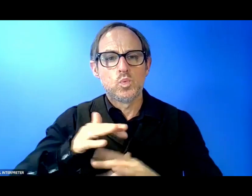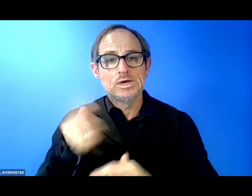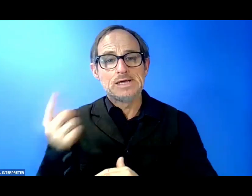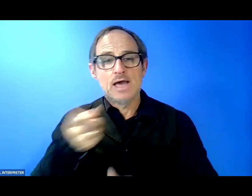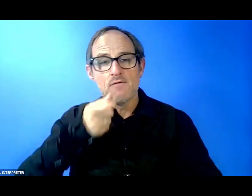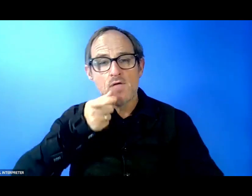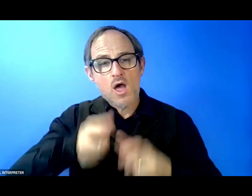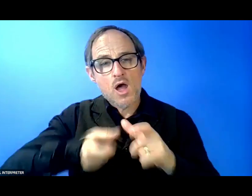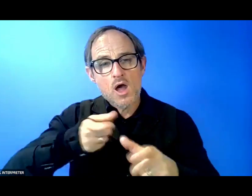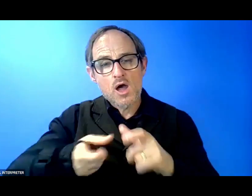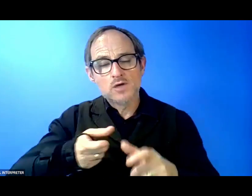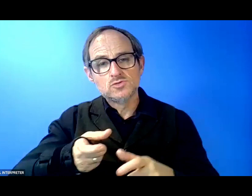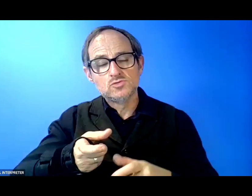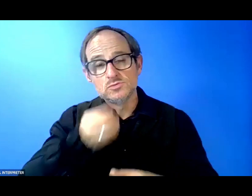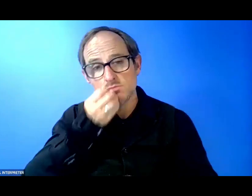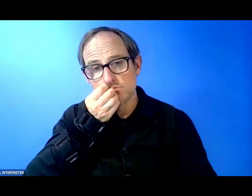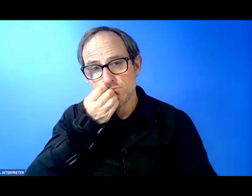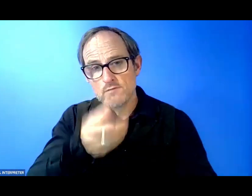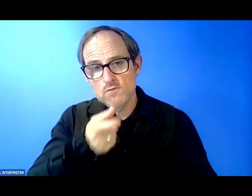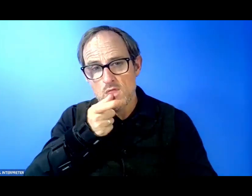speaking life, and it was beautiful.